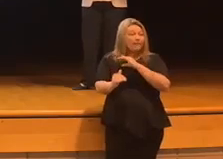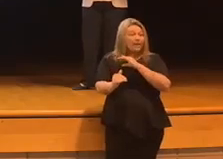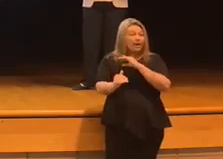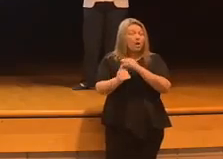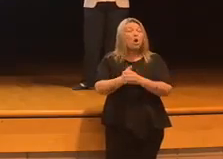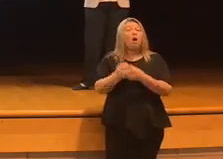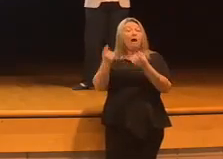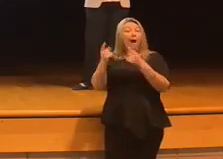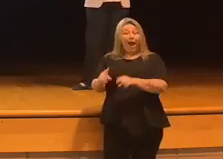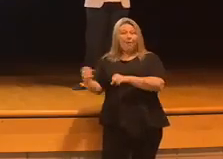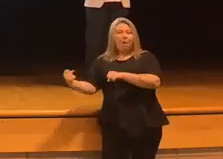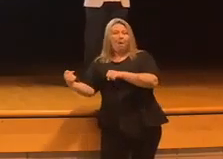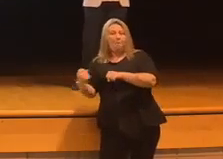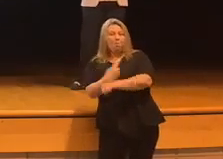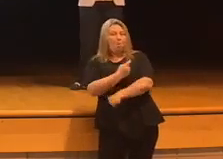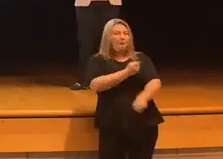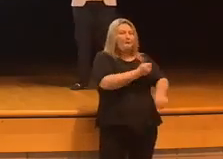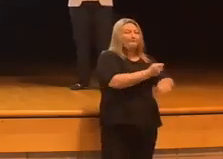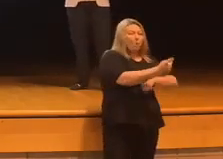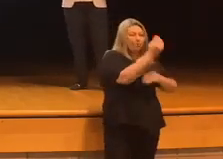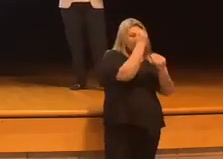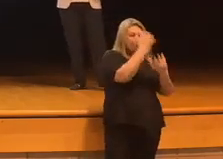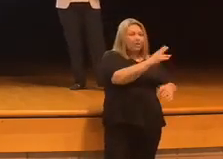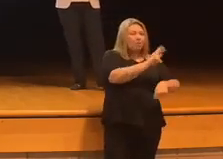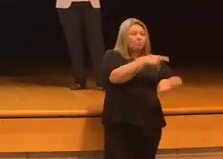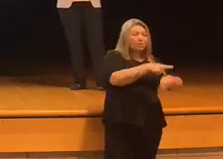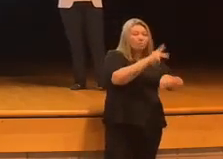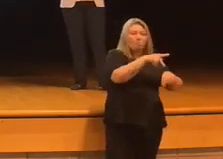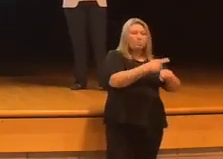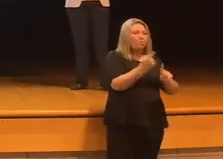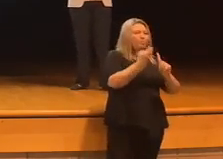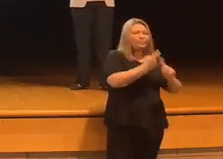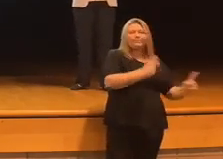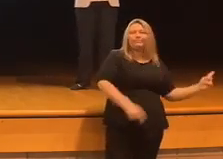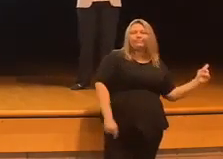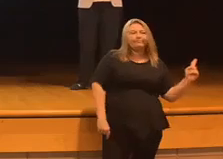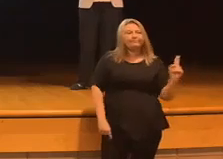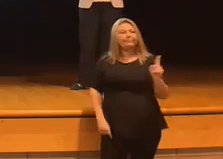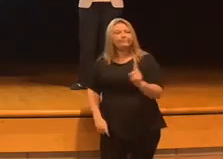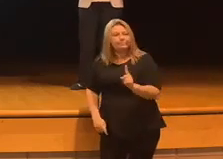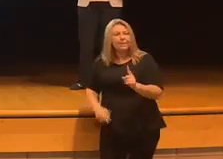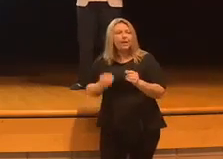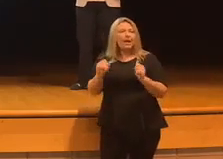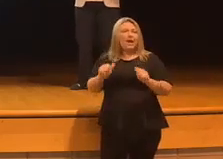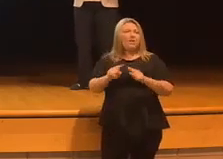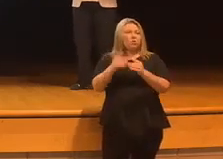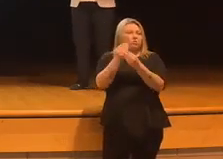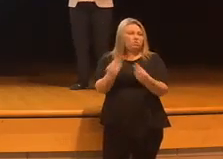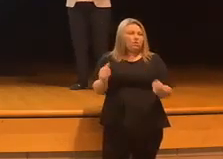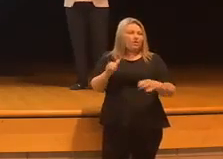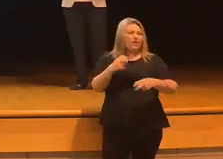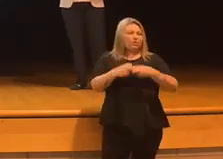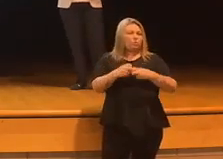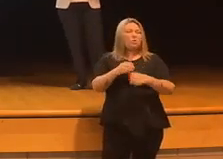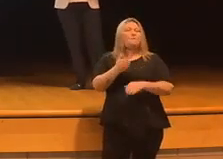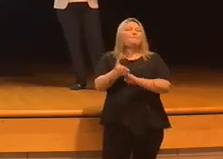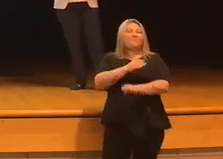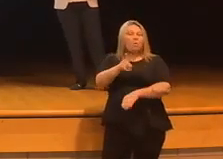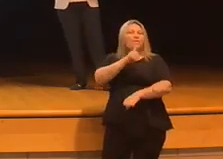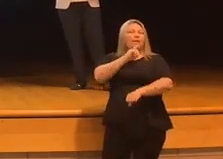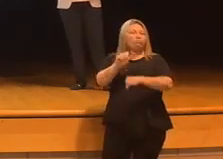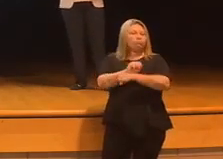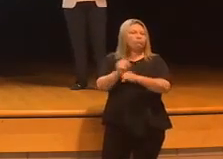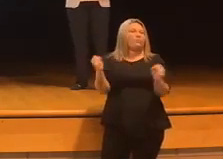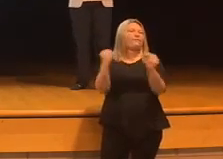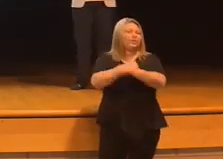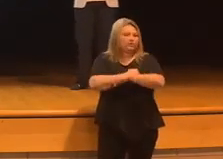are notified. They're able to go to that location and diffuse a situation before it ever becomes a situation.